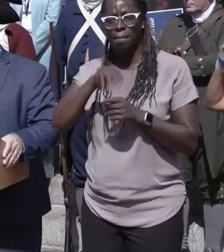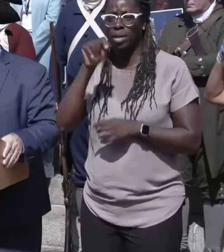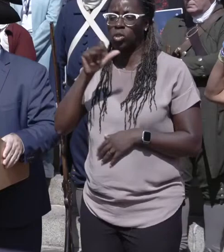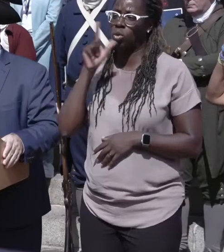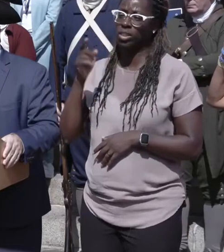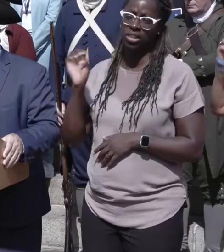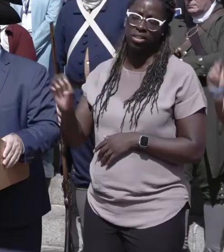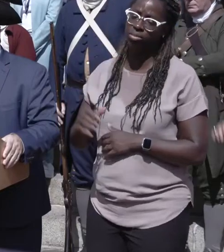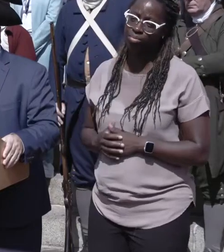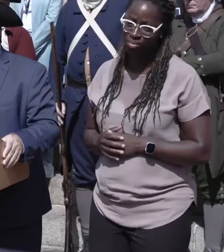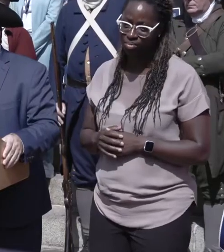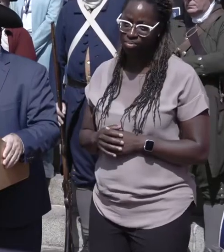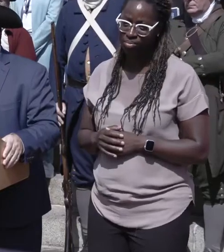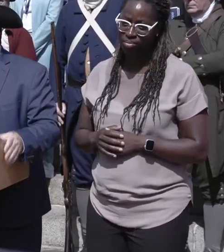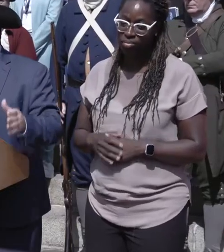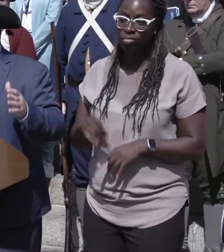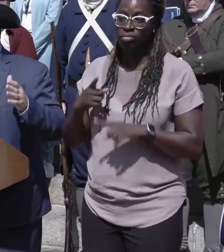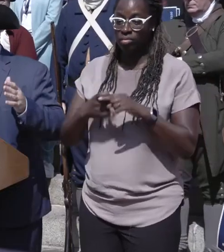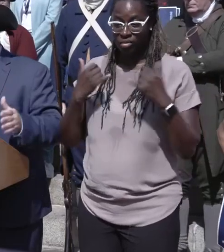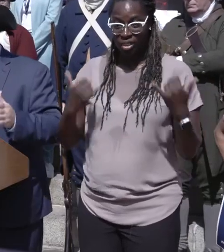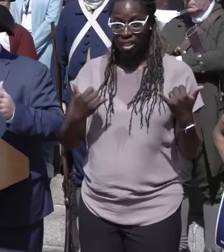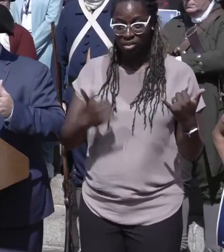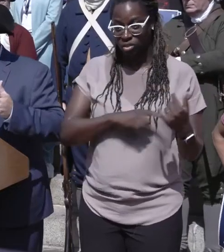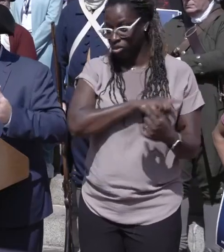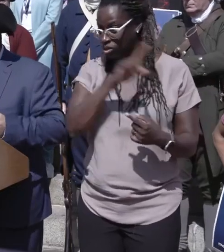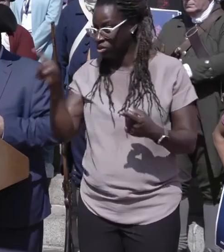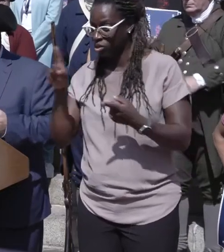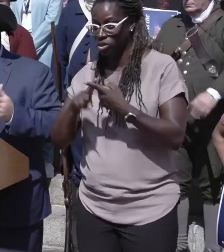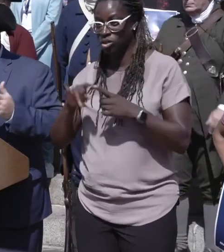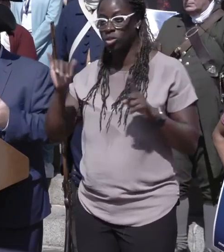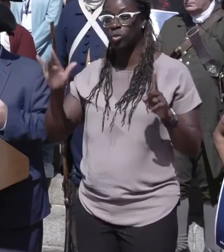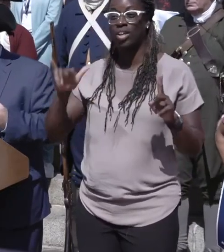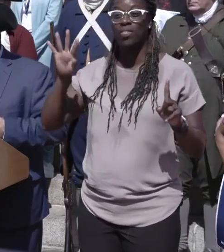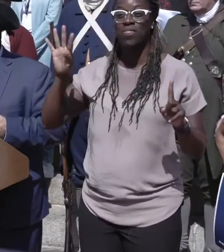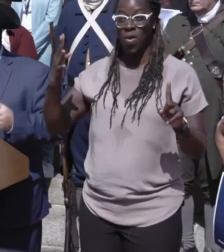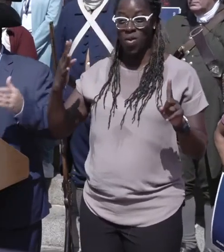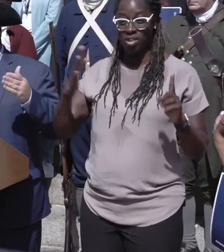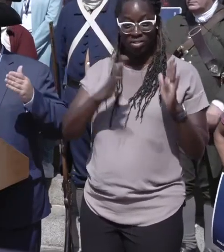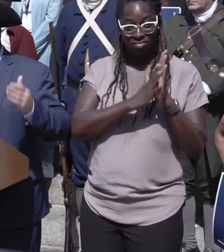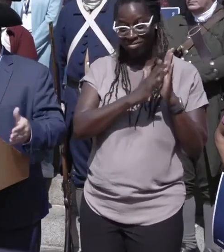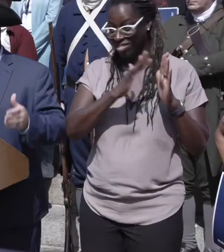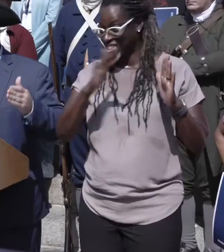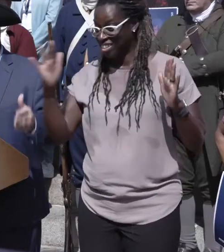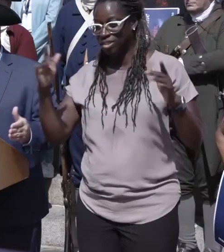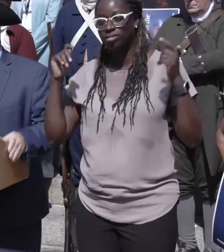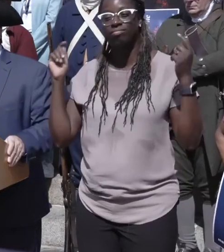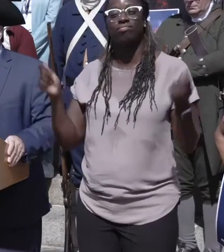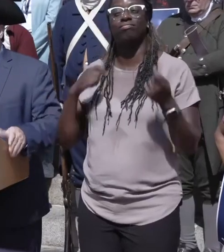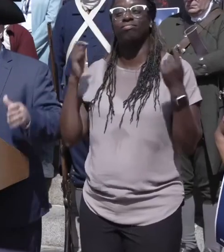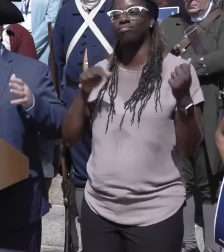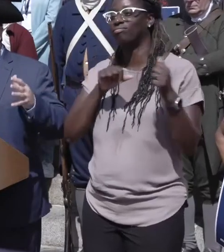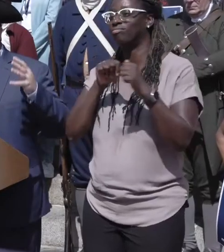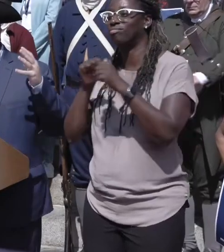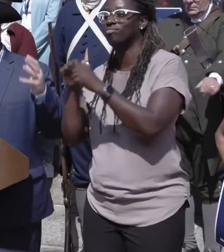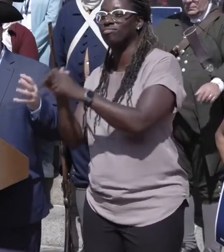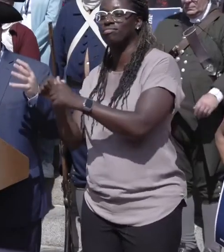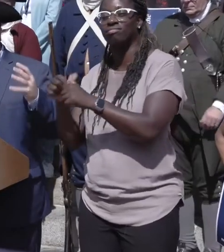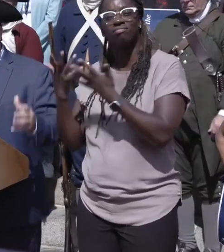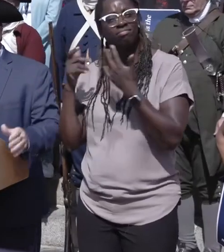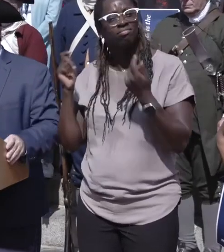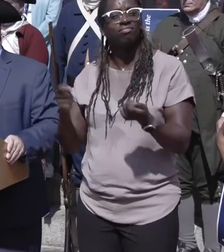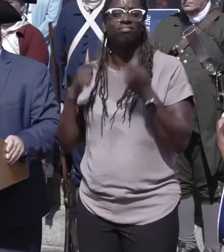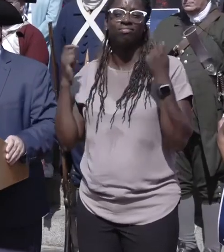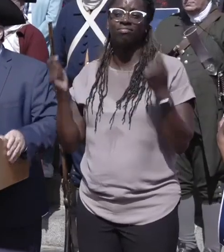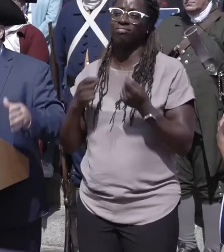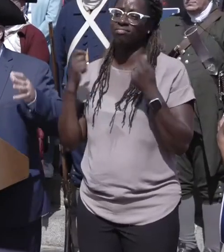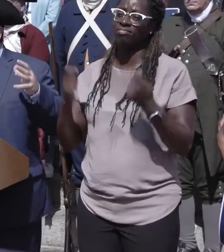4th of July in 2026. So I'm so thankful to Governor Healey, Lieutenant Governor Driscoll, Secretary Howe, the mayor, and all of my counterparts